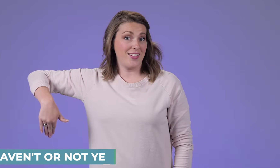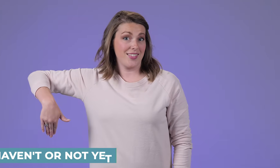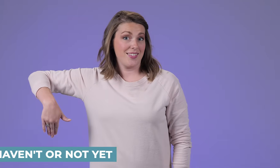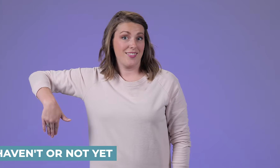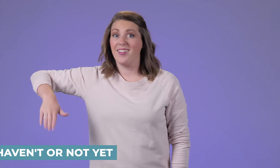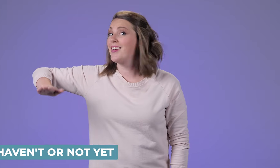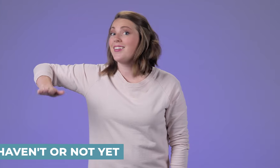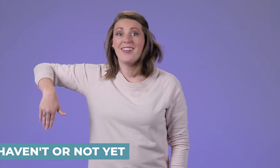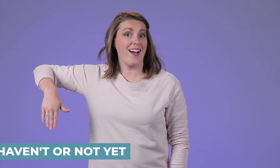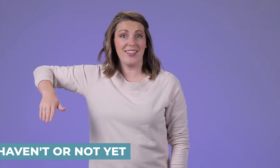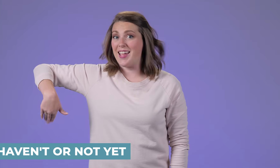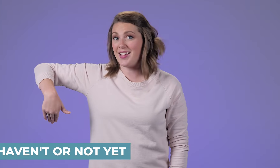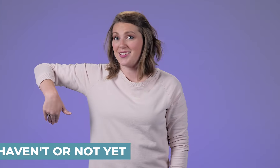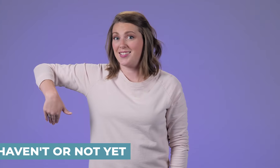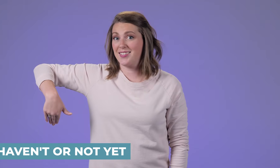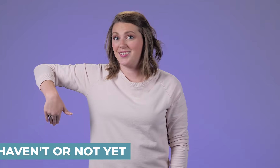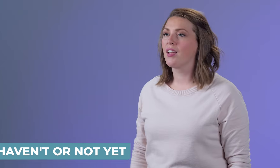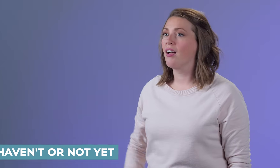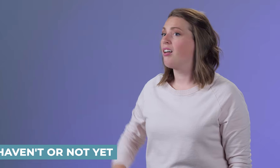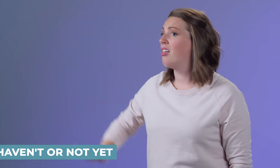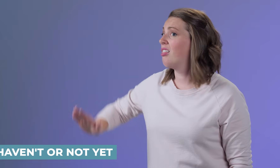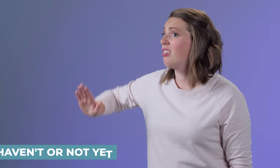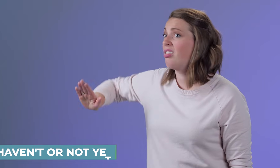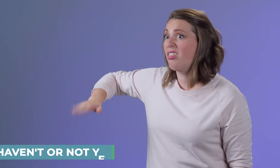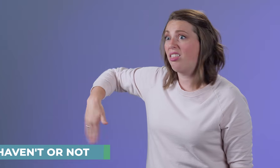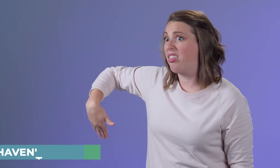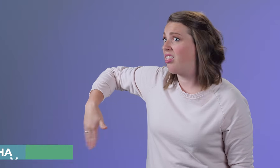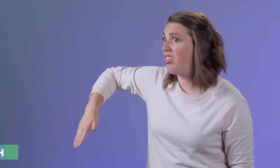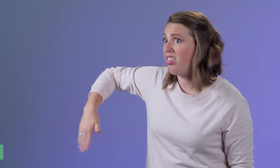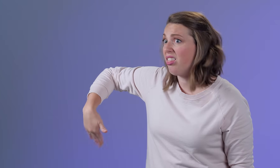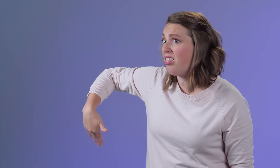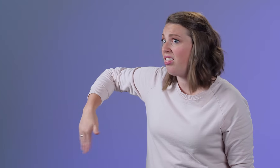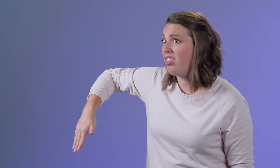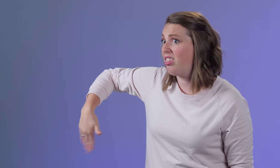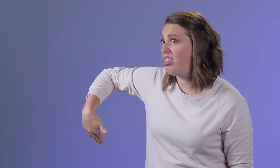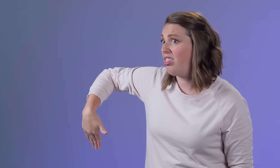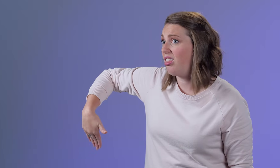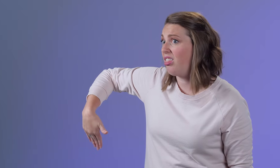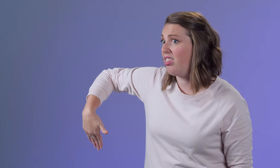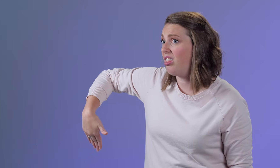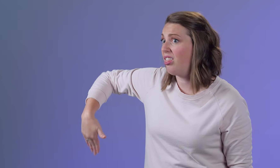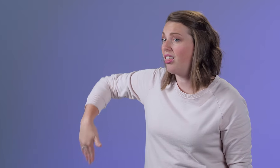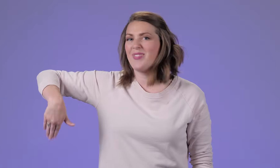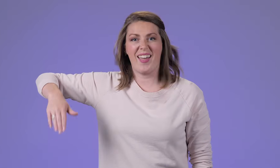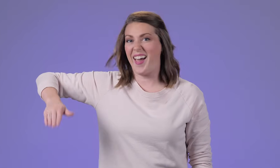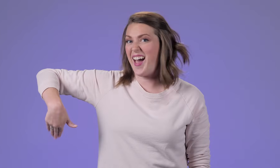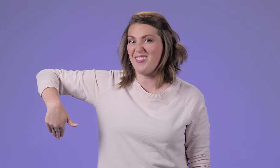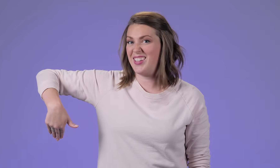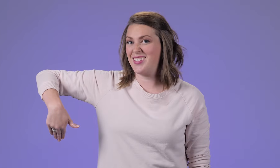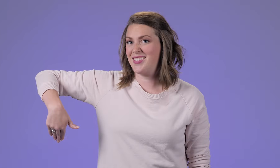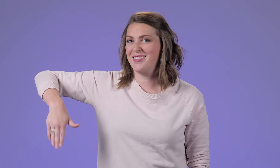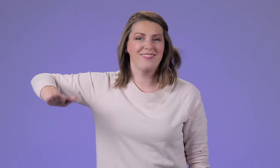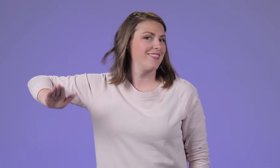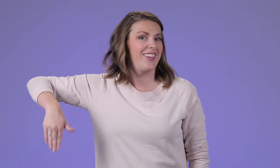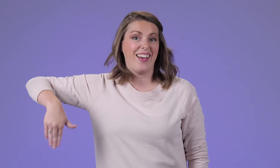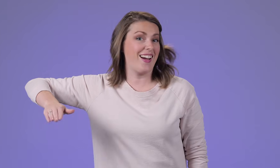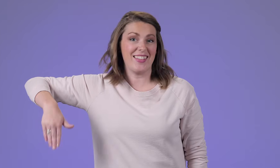Haven't. Not yet. Make sure that you shake your head back and forth when you do this. Haven't. Not